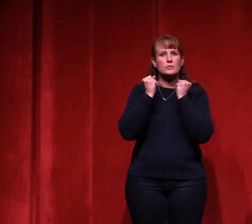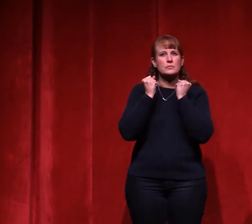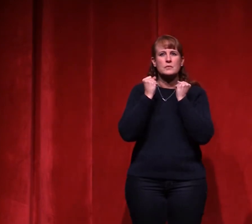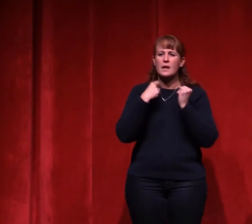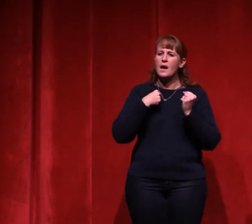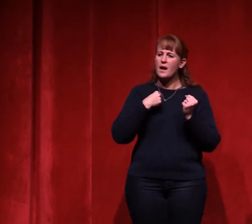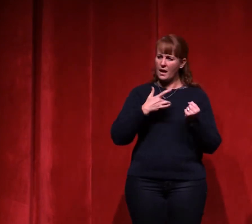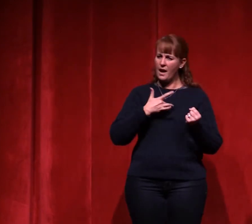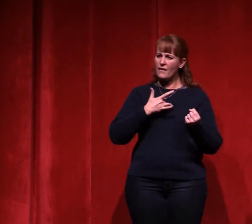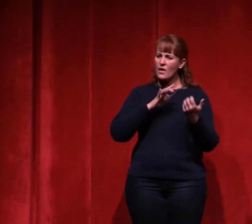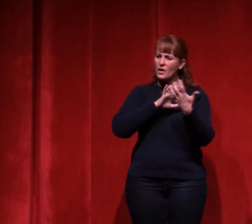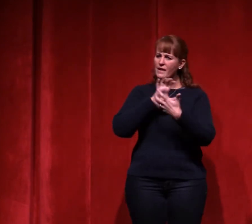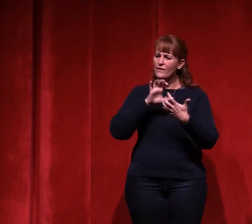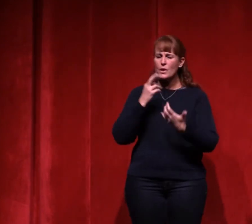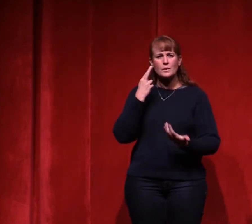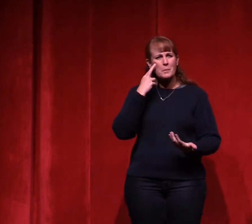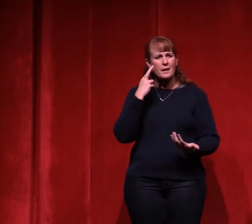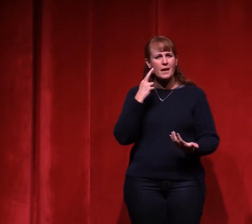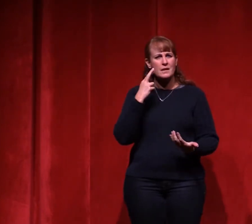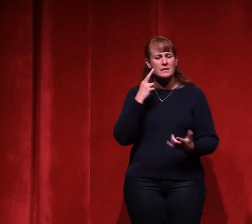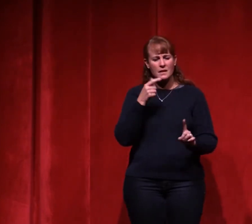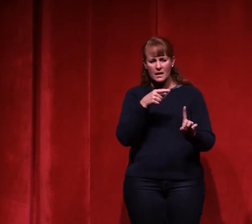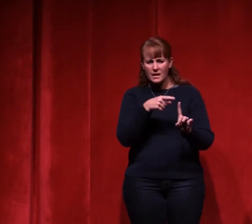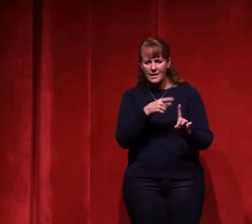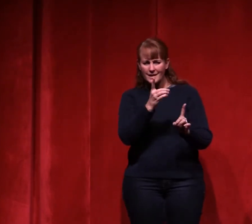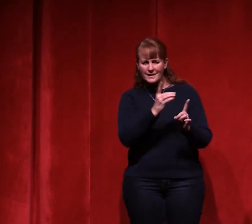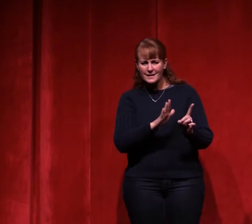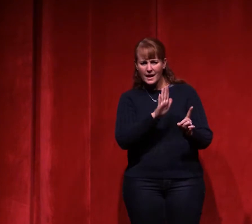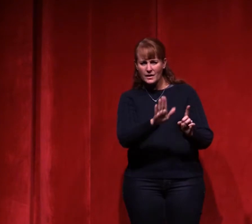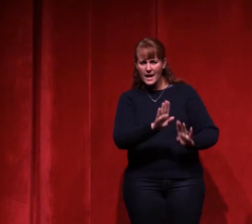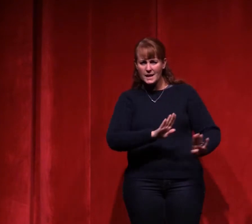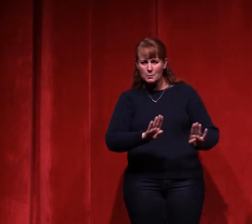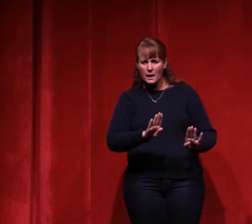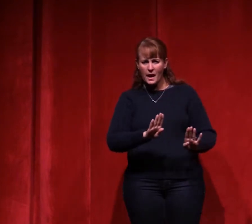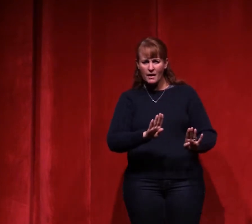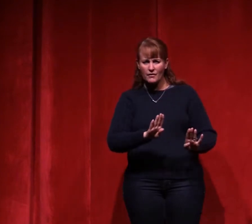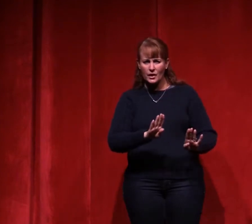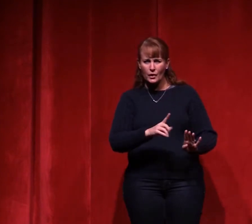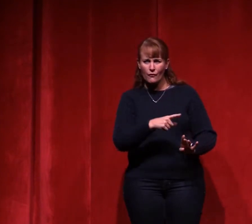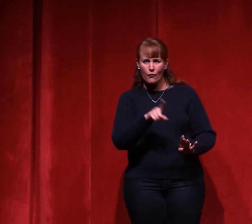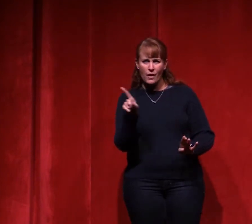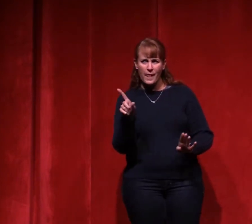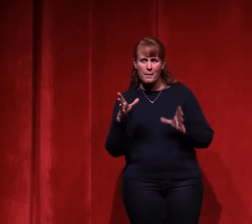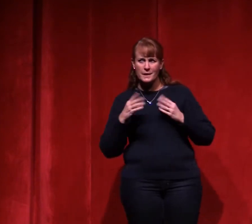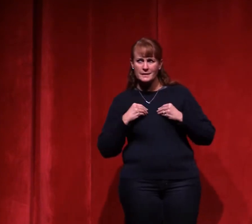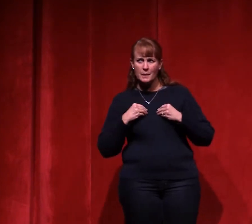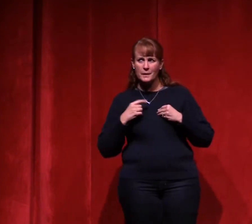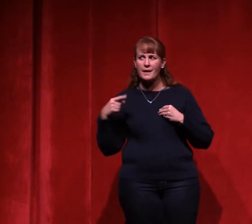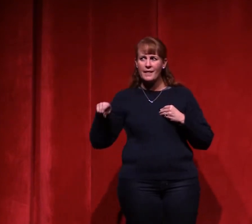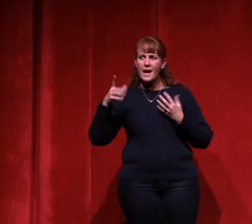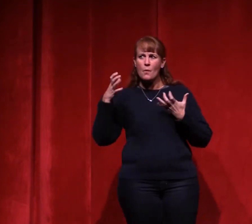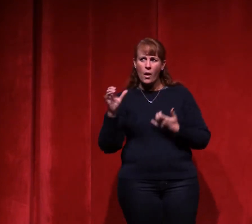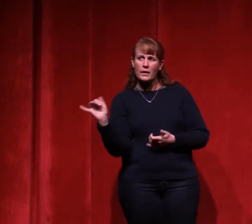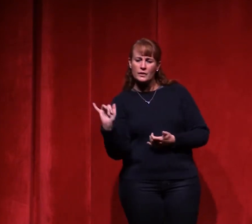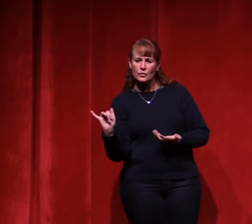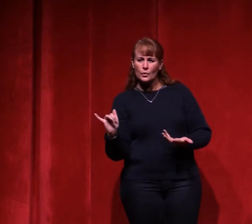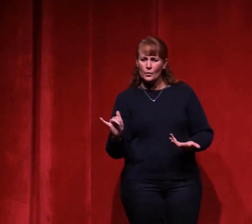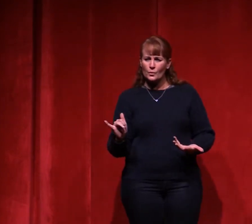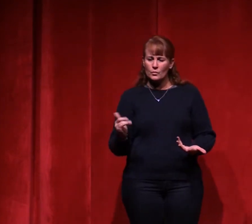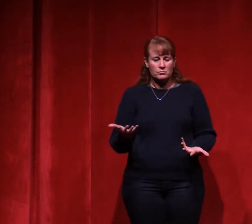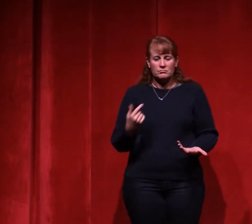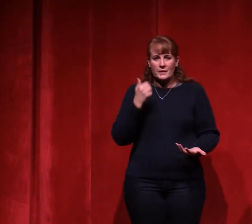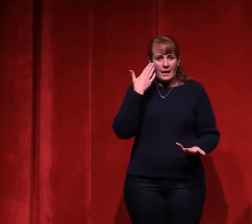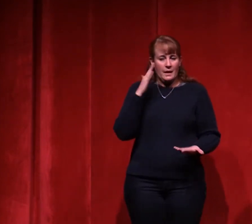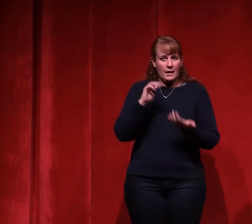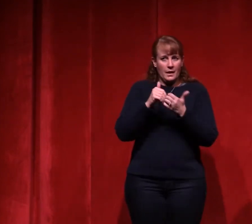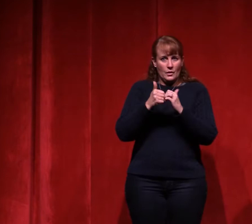was confused, because not only was the designer's behavior acceptable, it was enviable. And I